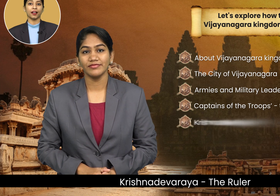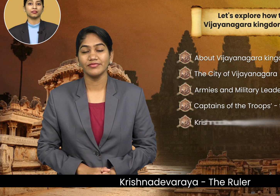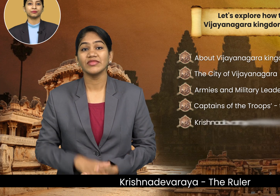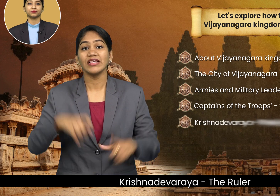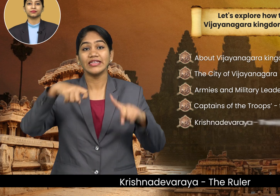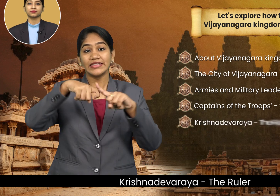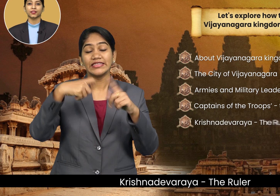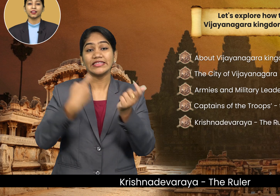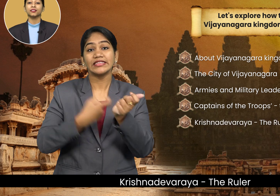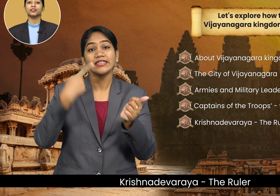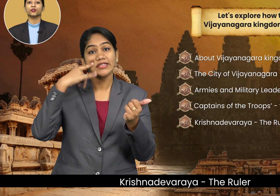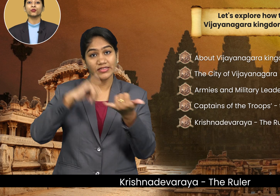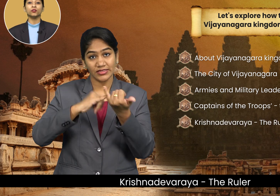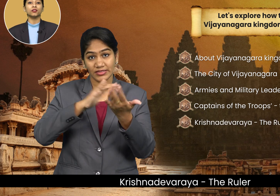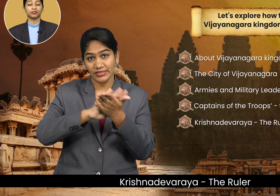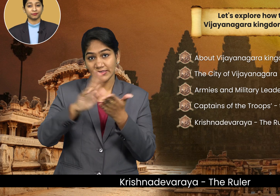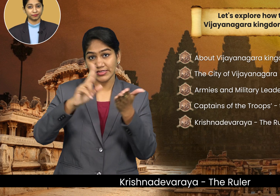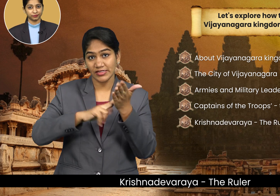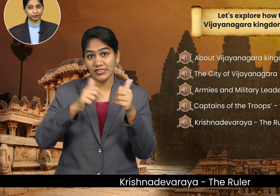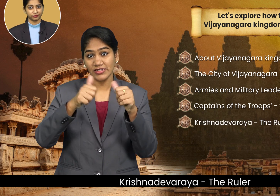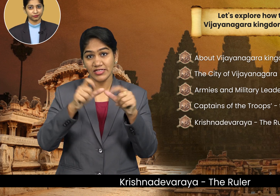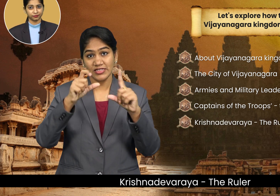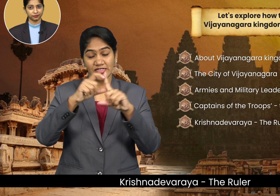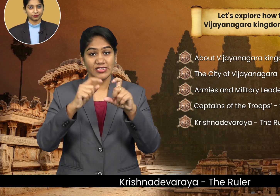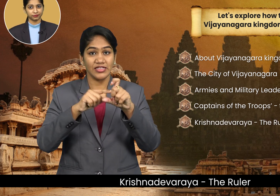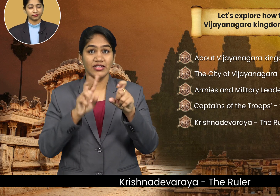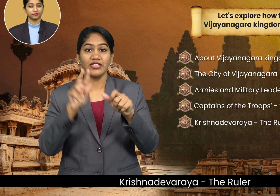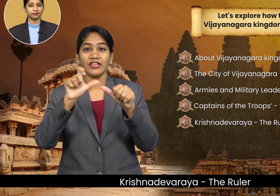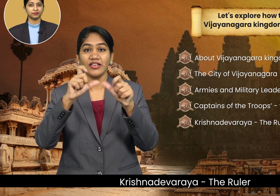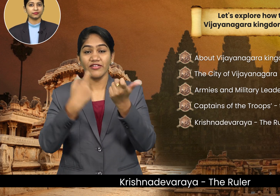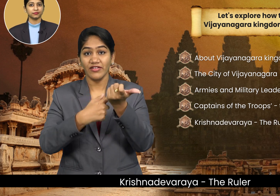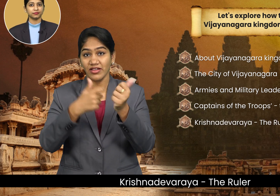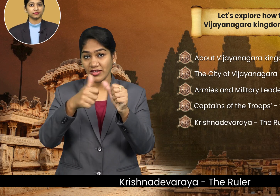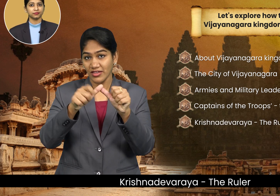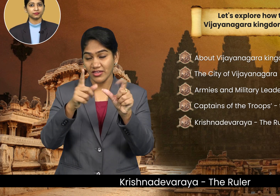Krishnadeva Raya, the ruler,